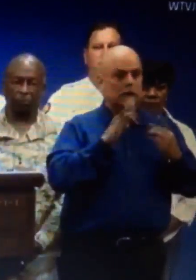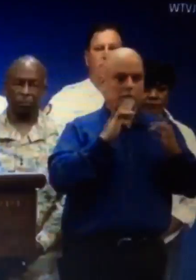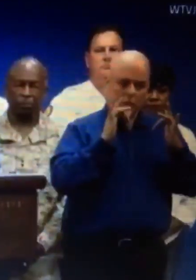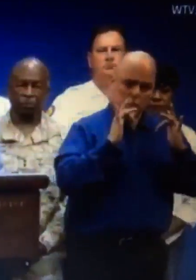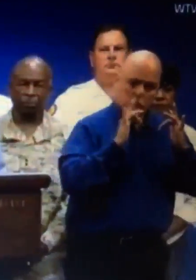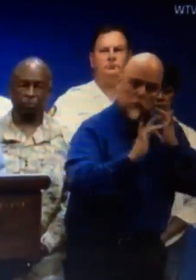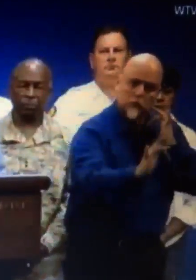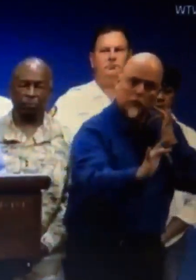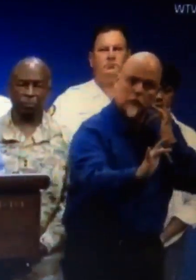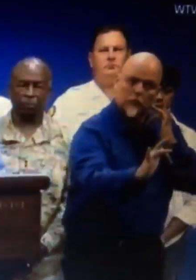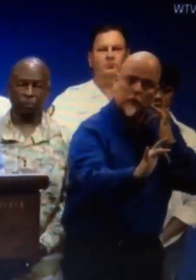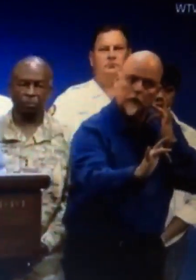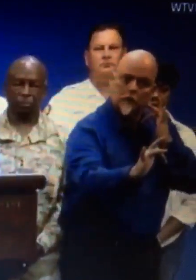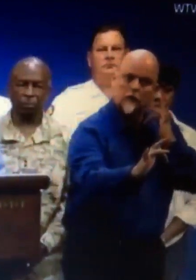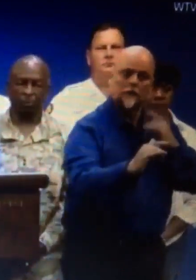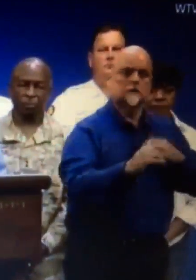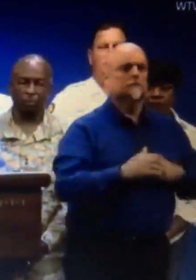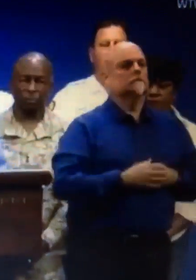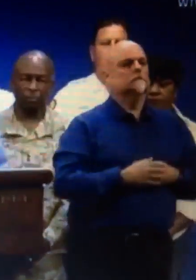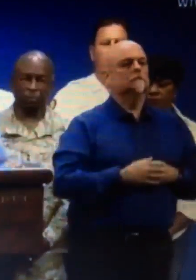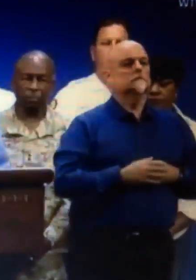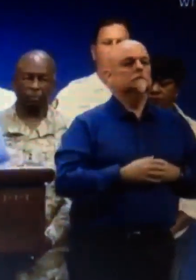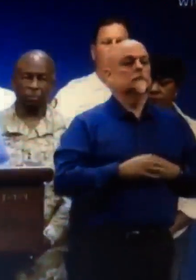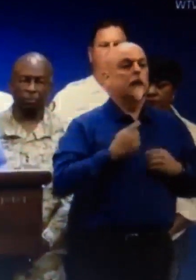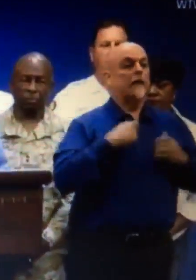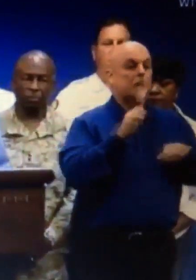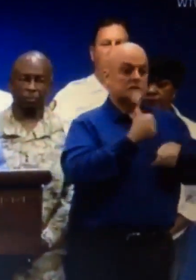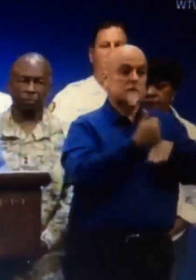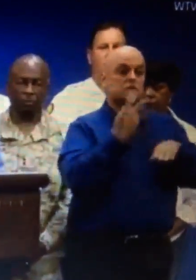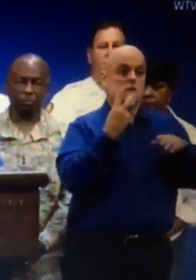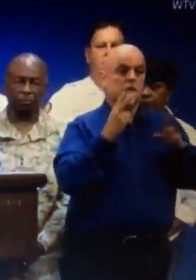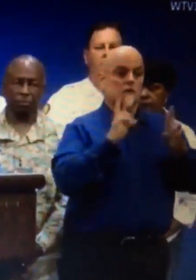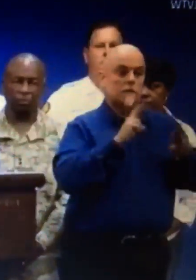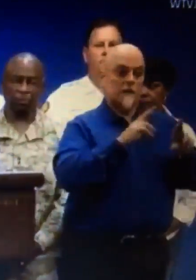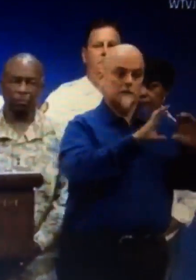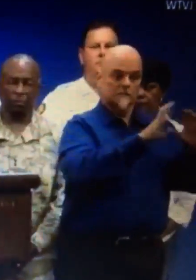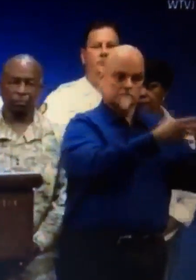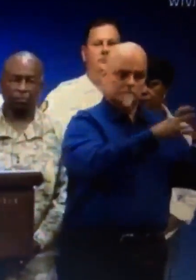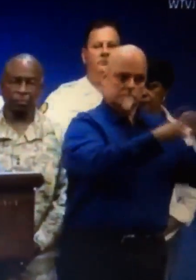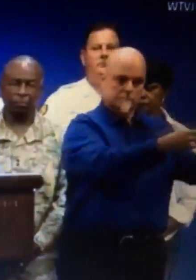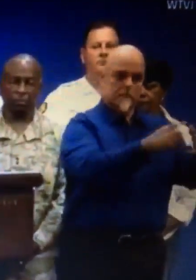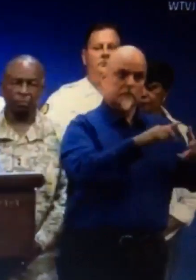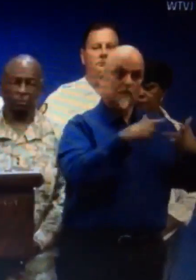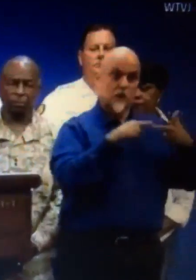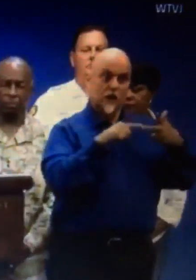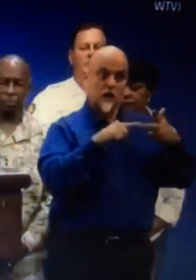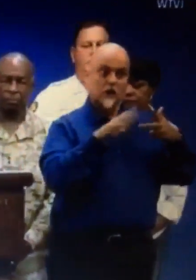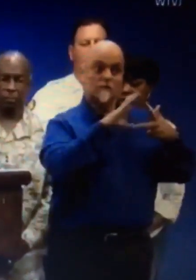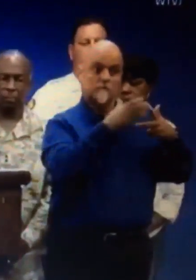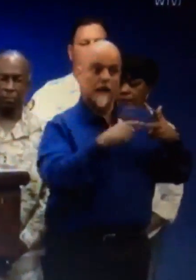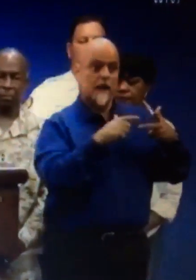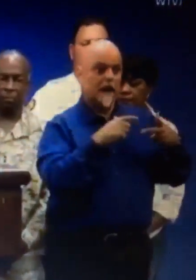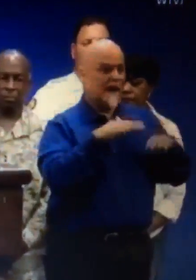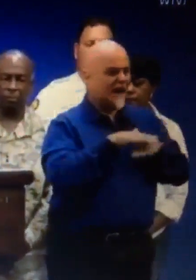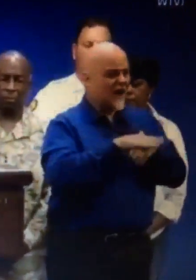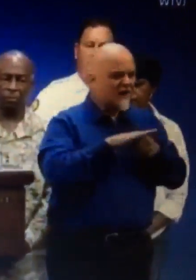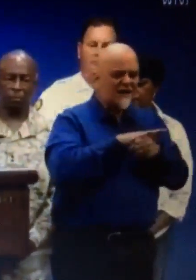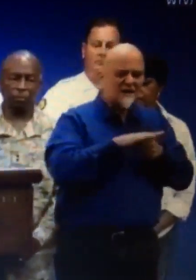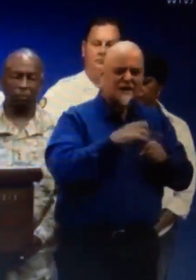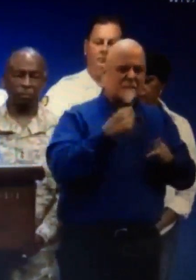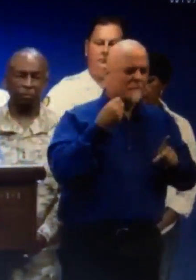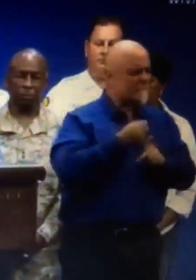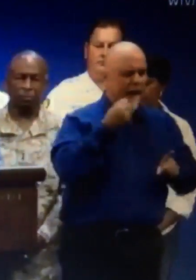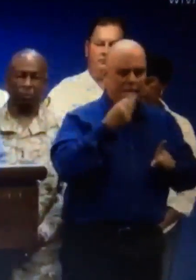FDLE region has established a minimum of two response teams and logistics planning team ready to deploy to impacted areas. Utility